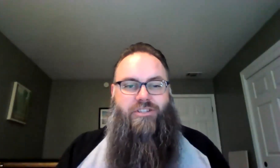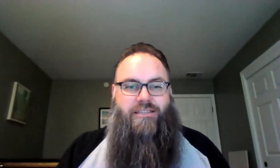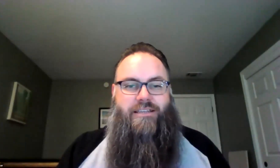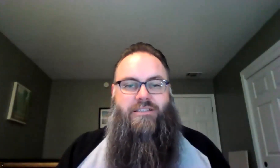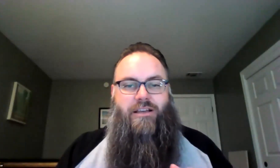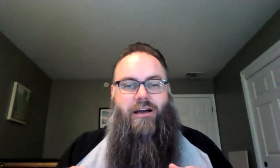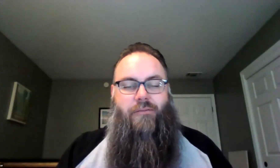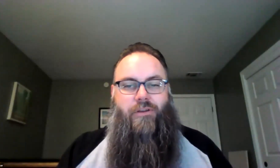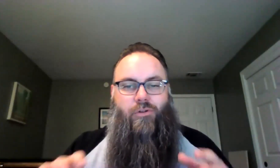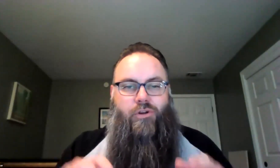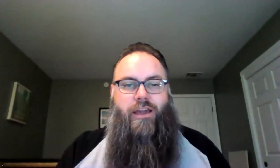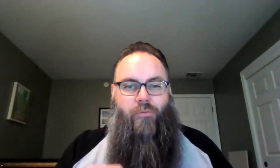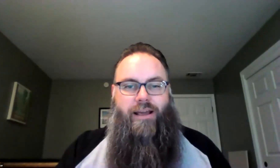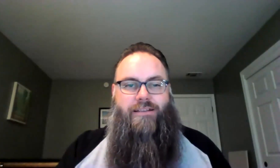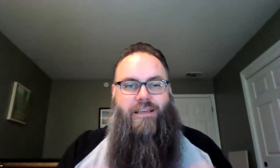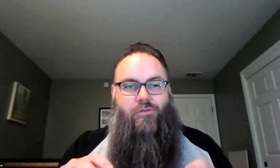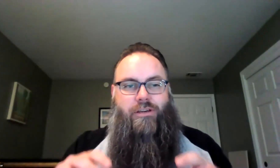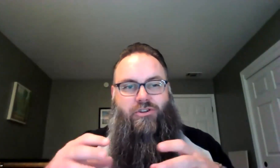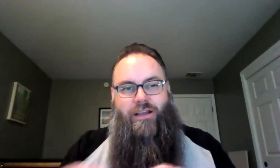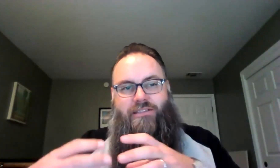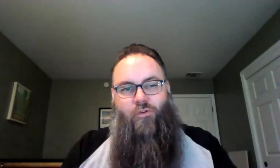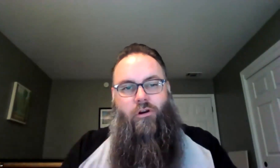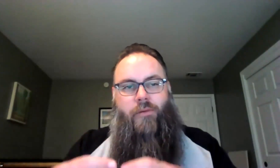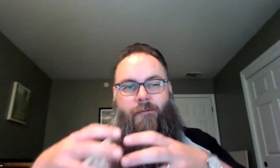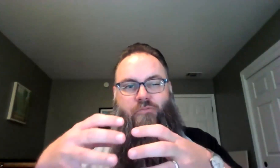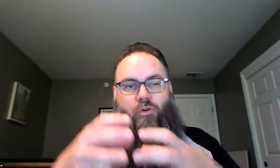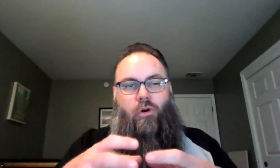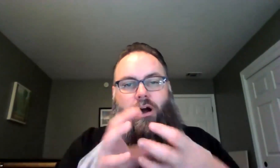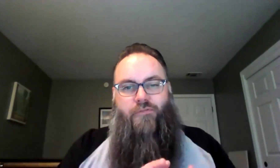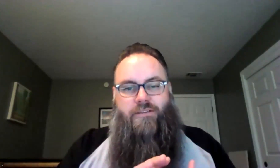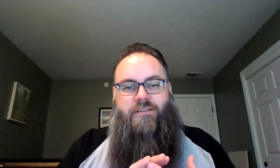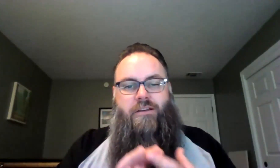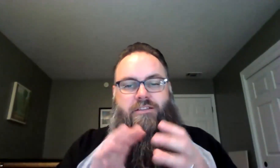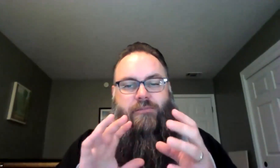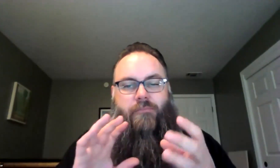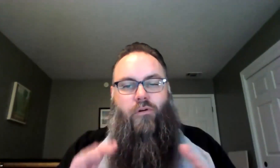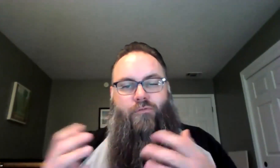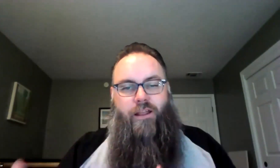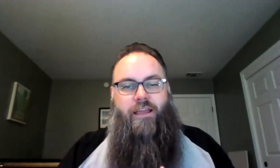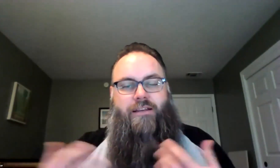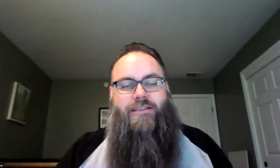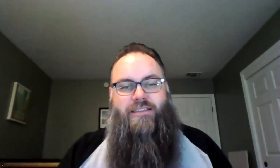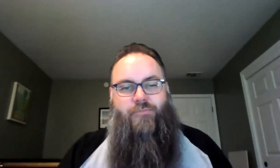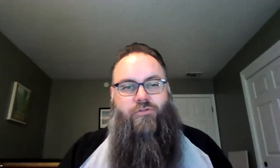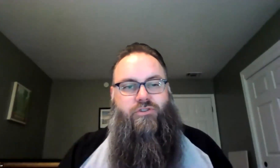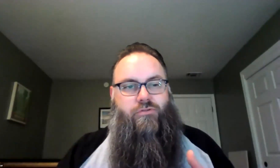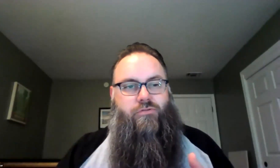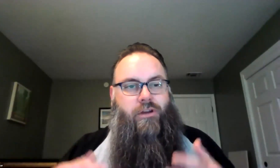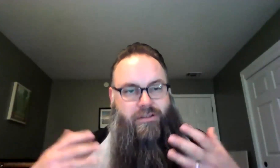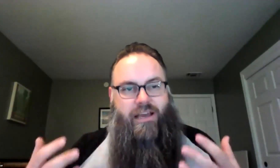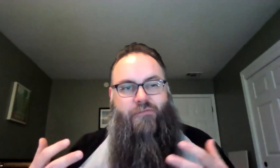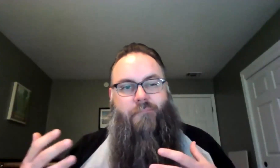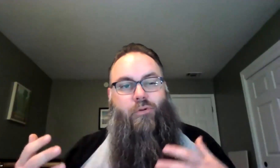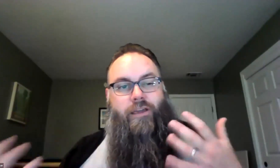their agencies, looking at ways that you can transform your office to be more friendly and accessible